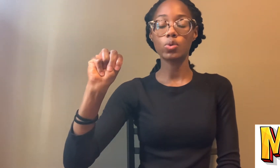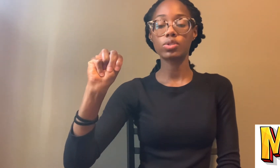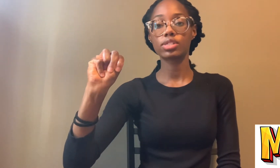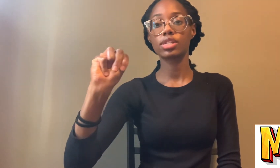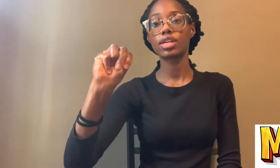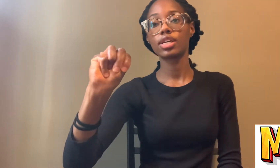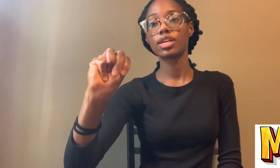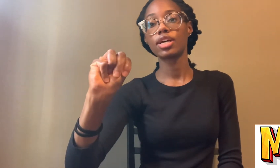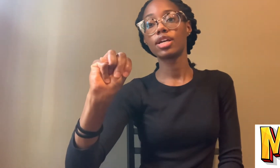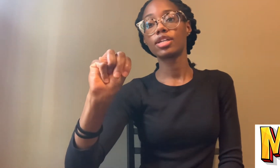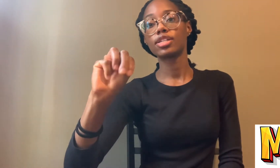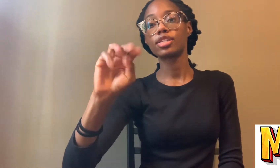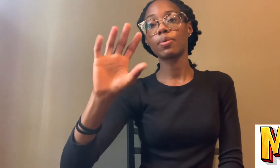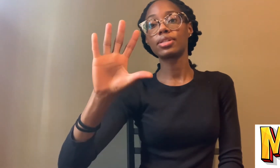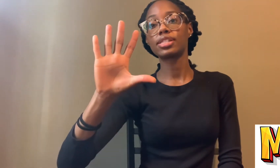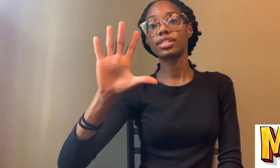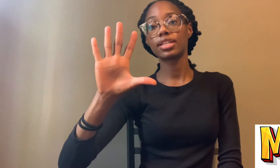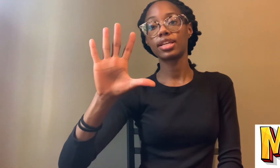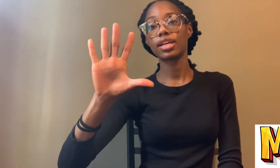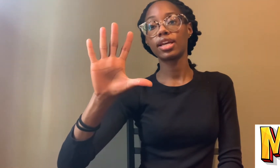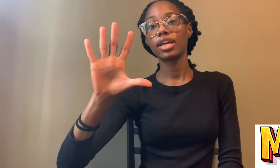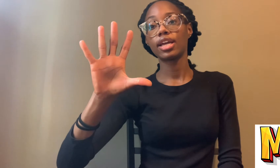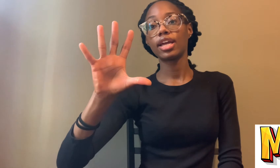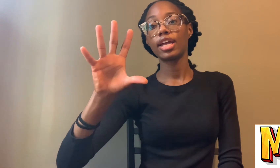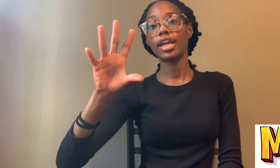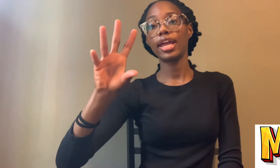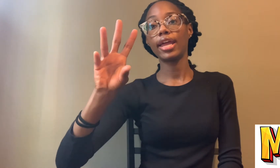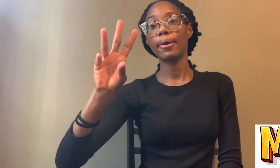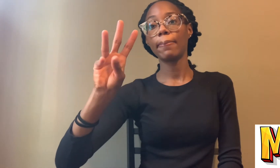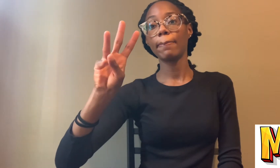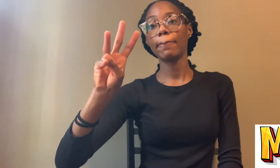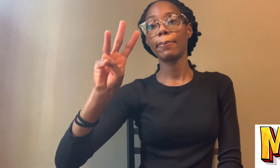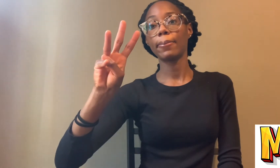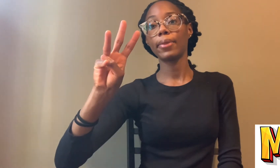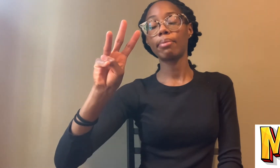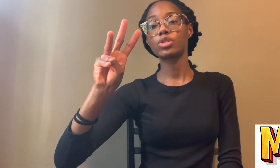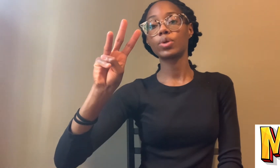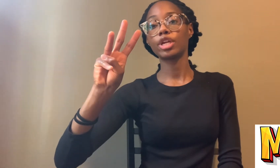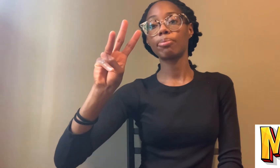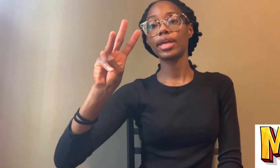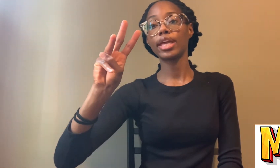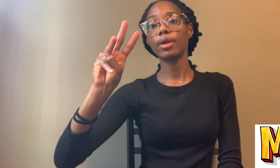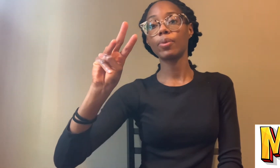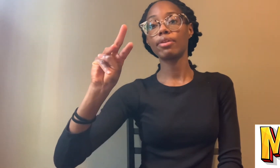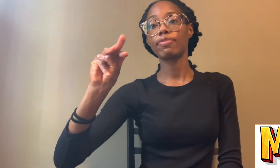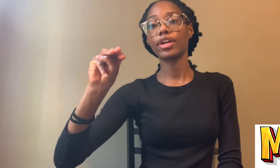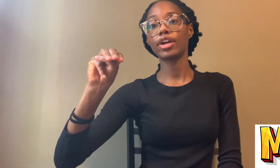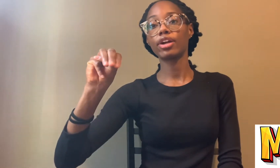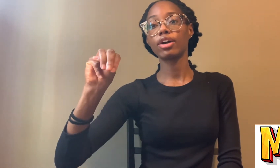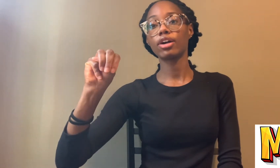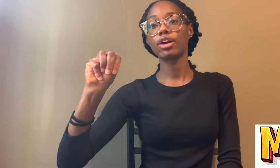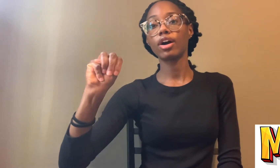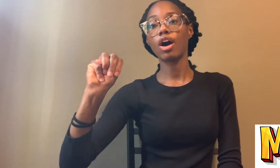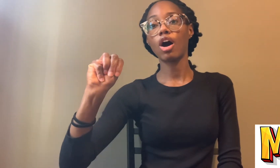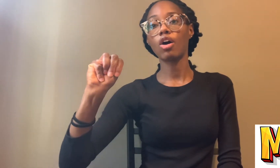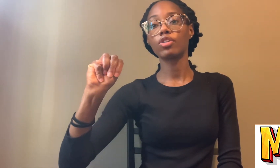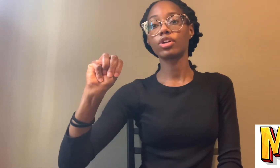closed. So it's M, in between your pinky and ring finger, all other